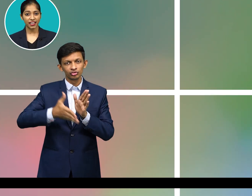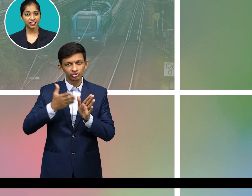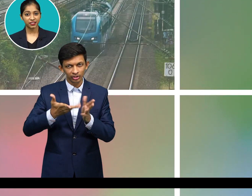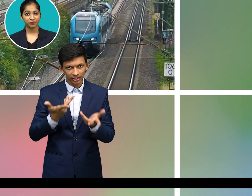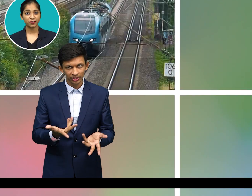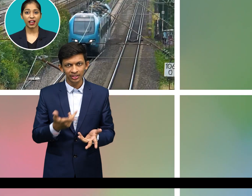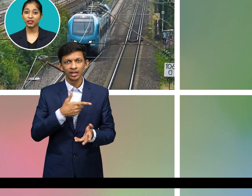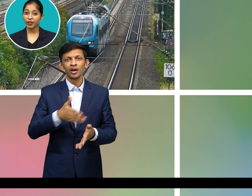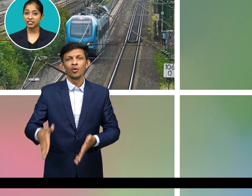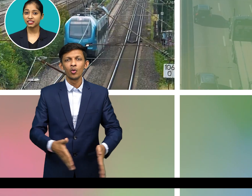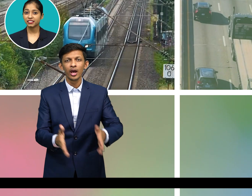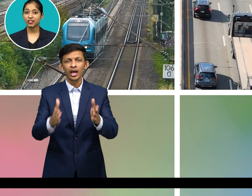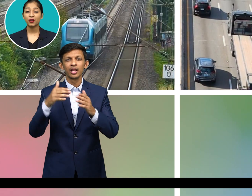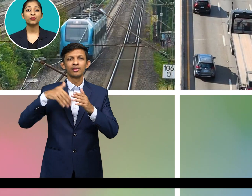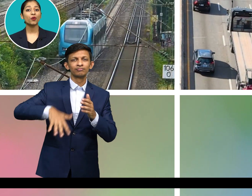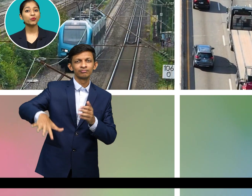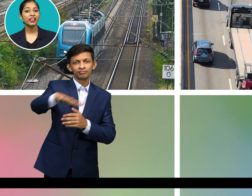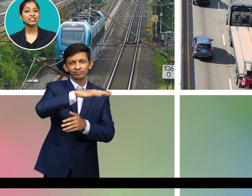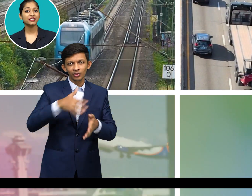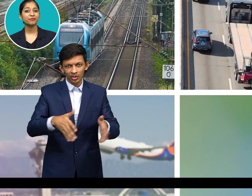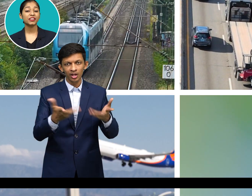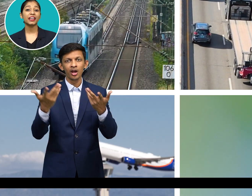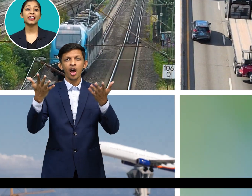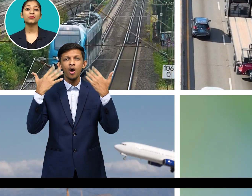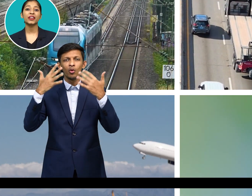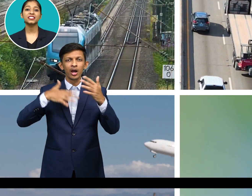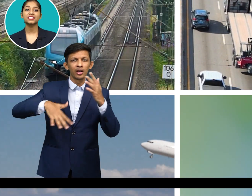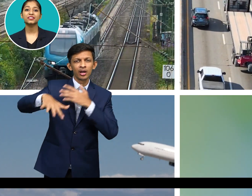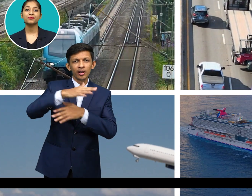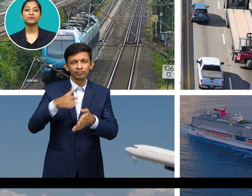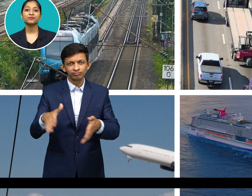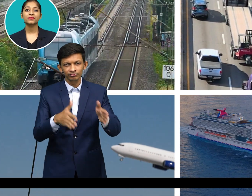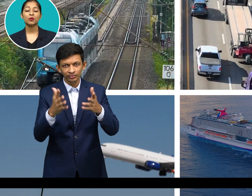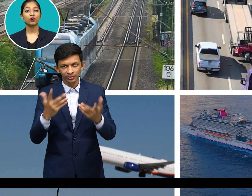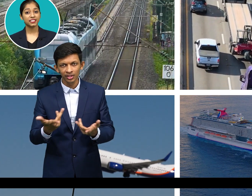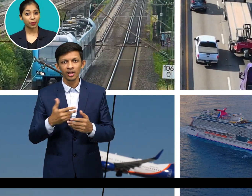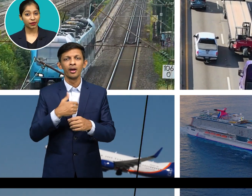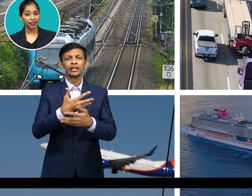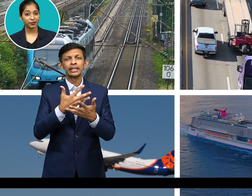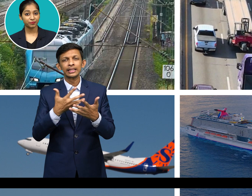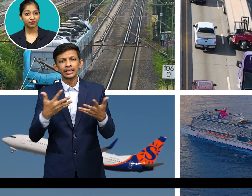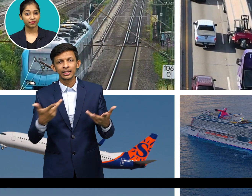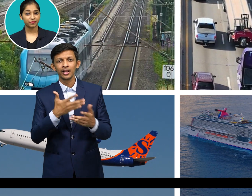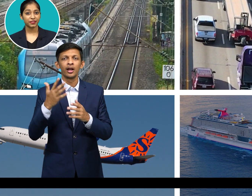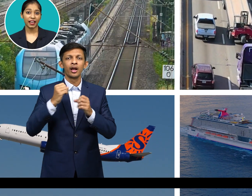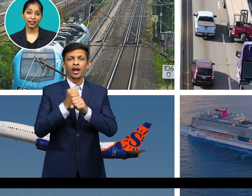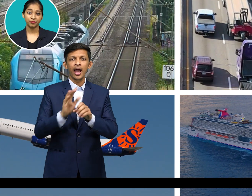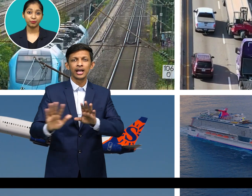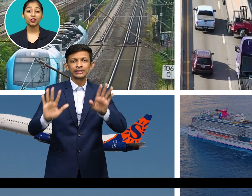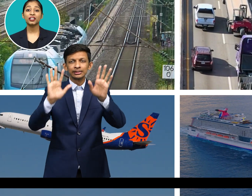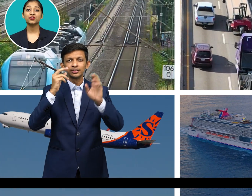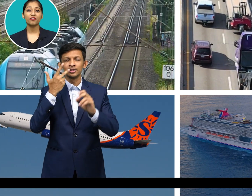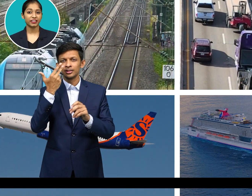such as railways, roadways, airways, water supply,